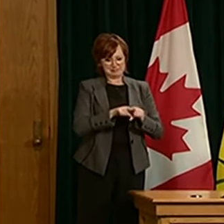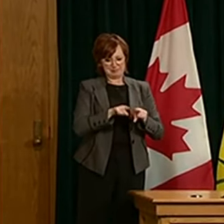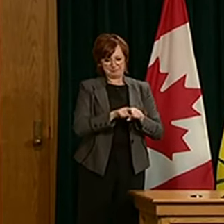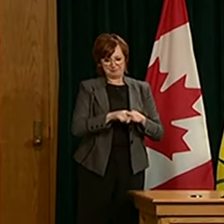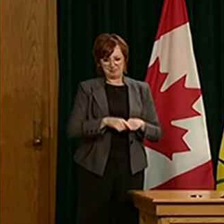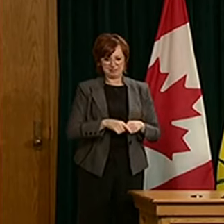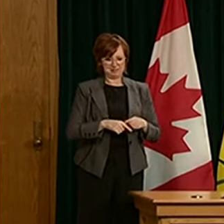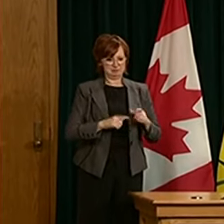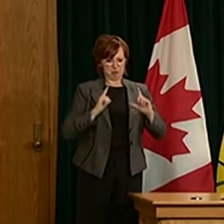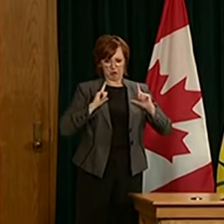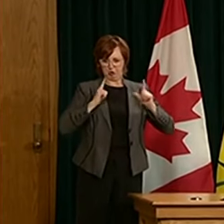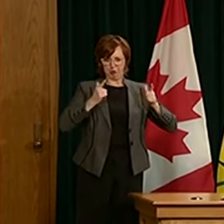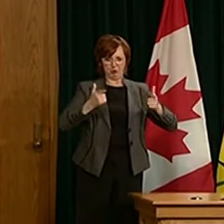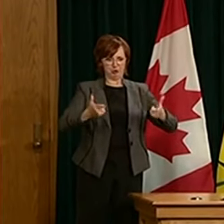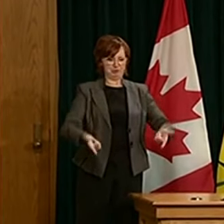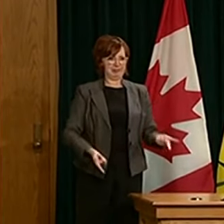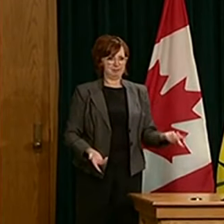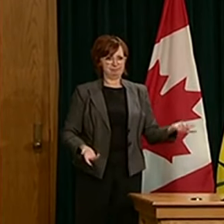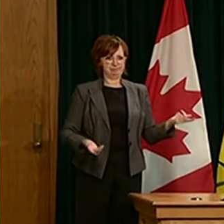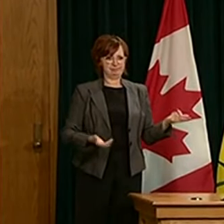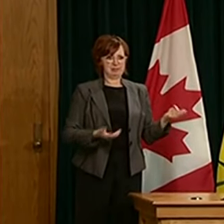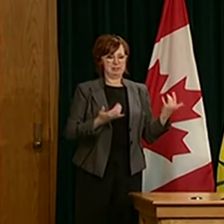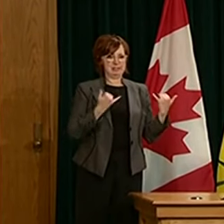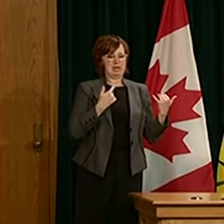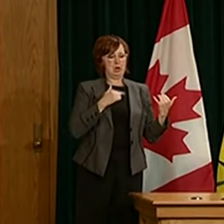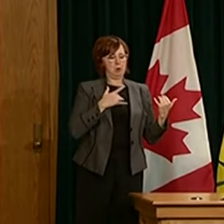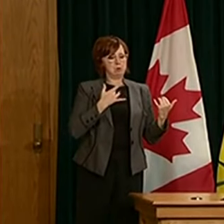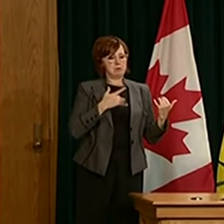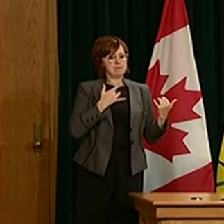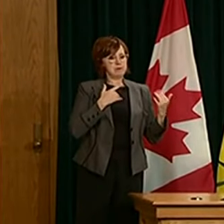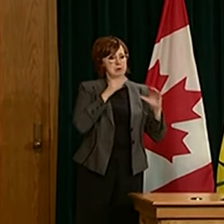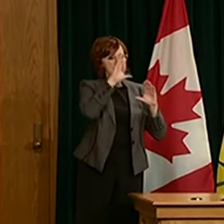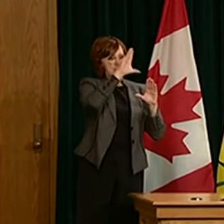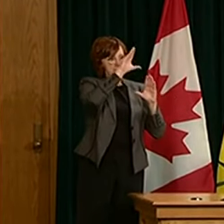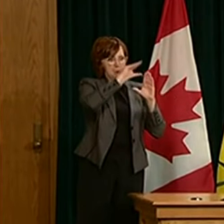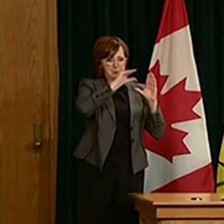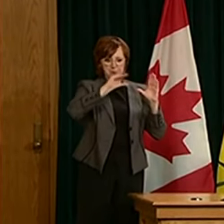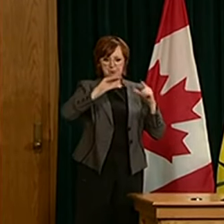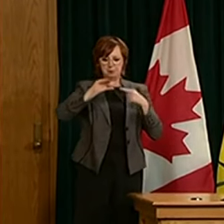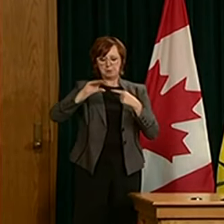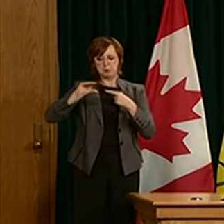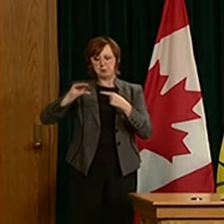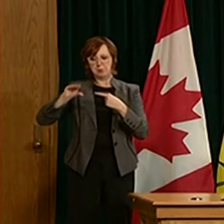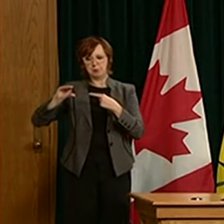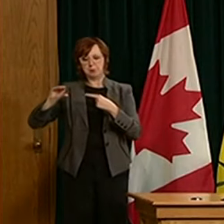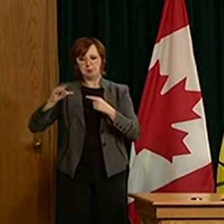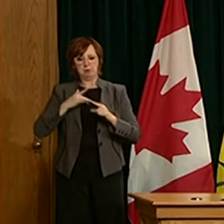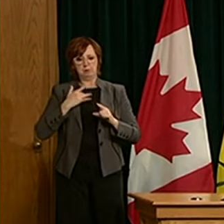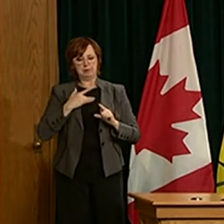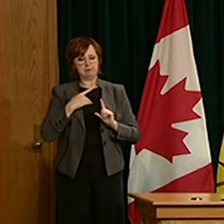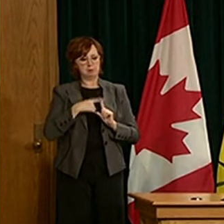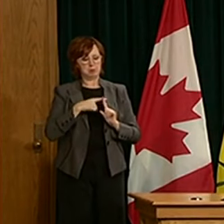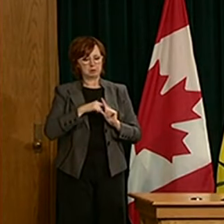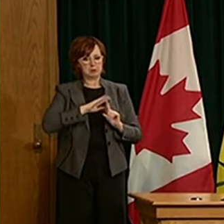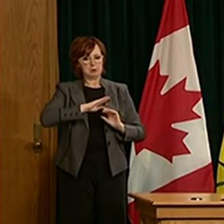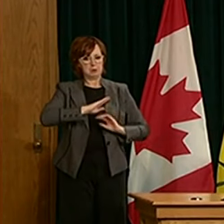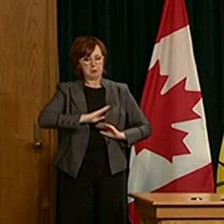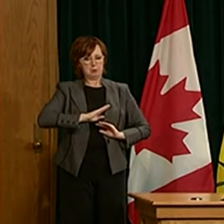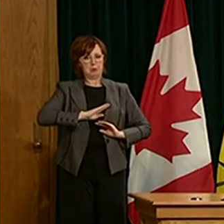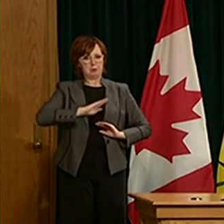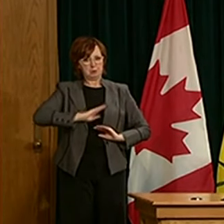now at the beginning and it's staying flat for now, and where we remain cautiously optimistic that this is what we hope to see